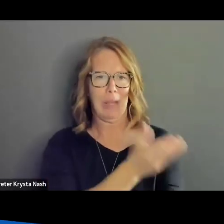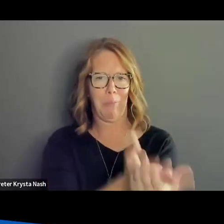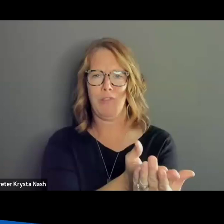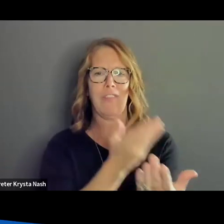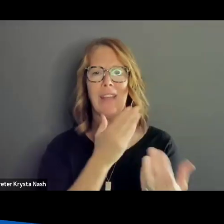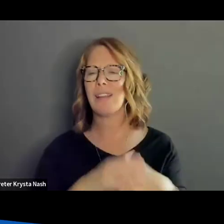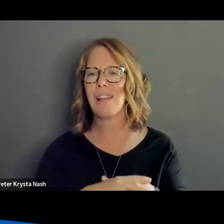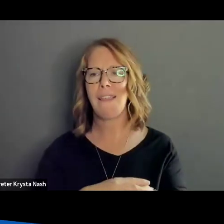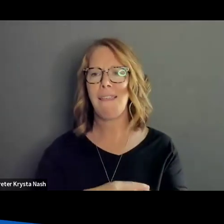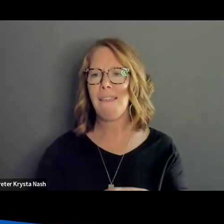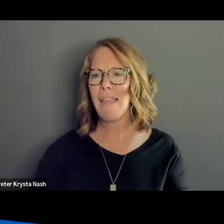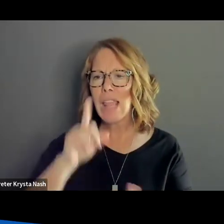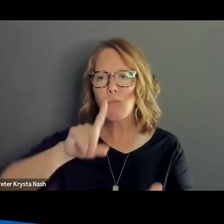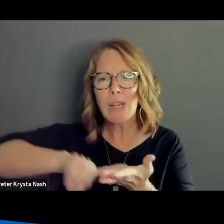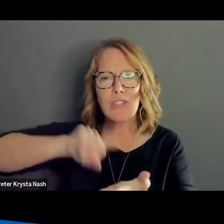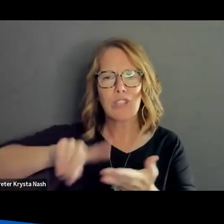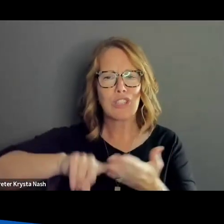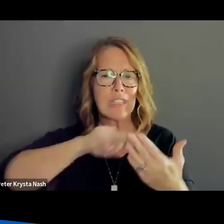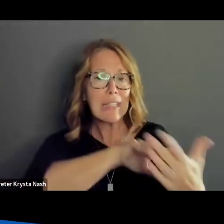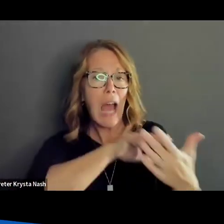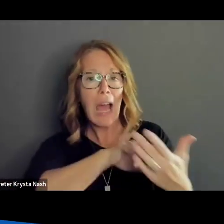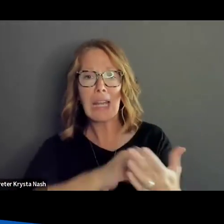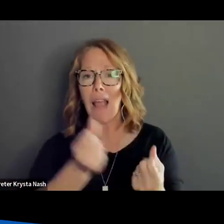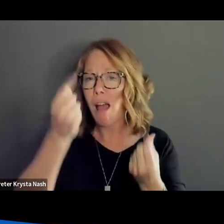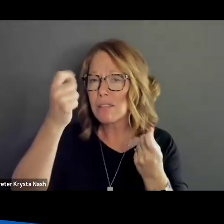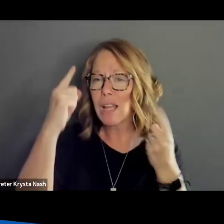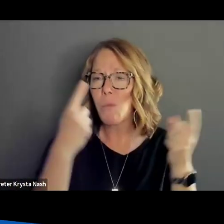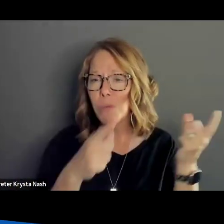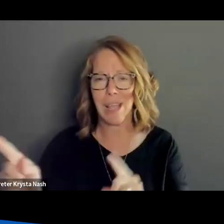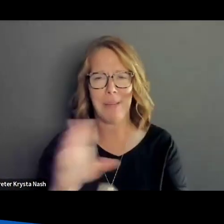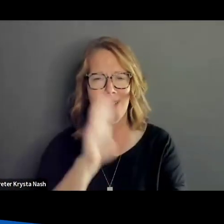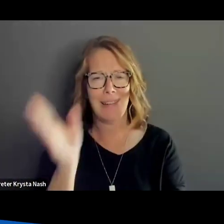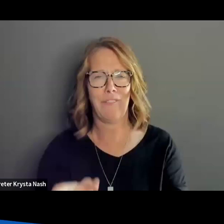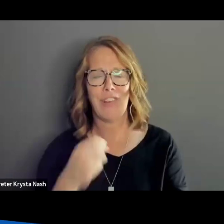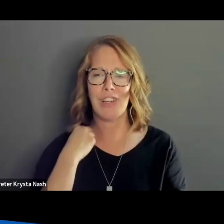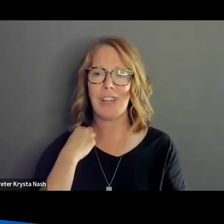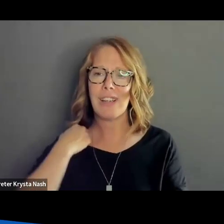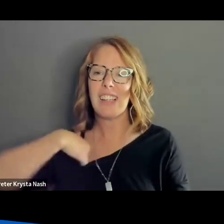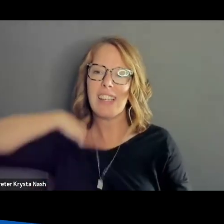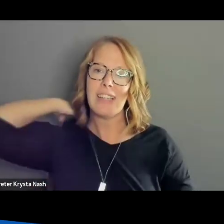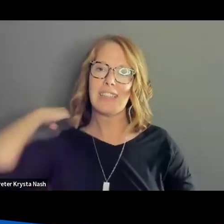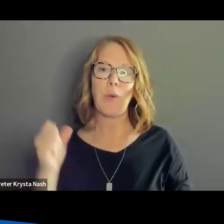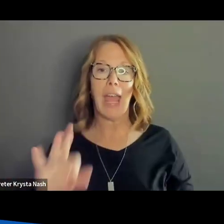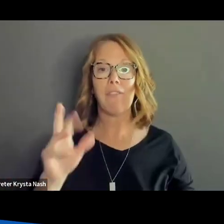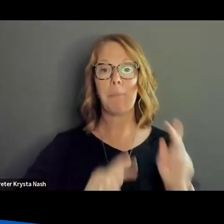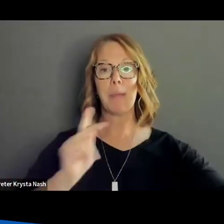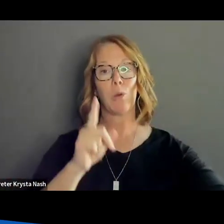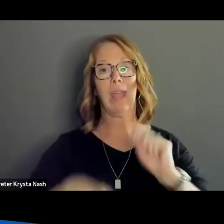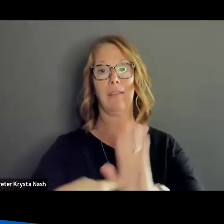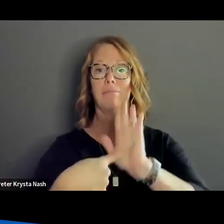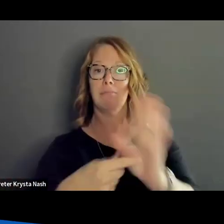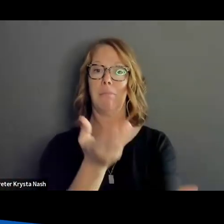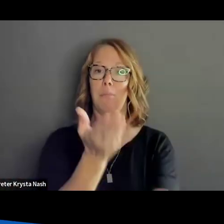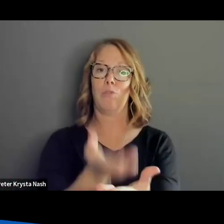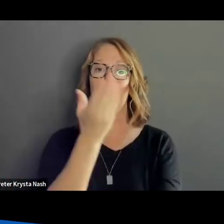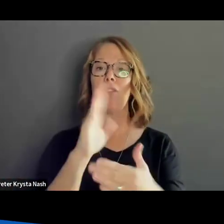never where researchers could study and understand and see what was going on. So if people can't produce their results, there was also a